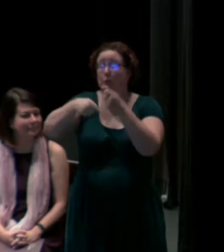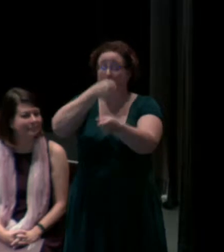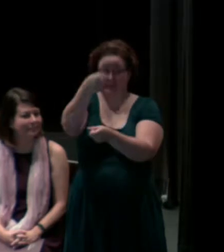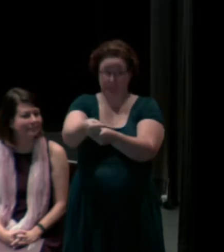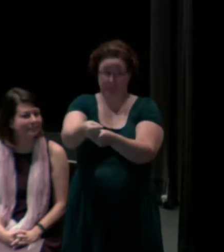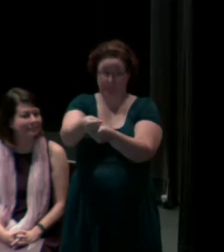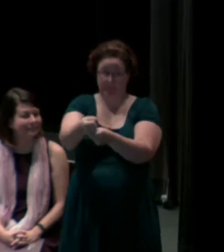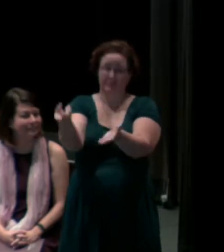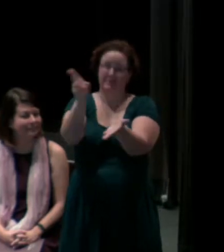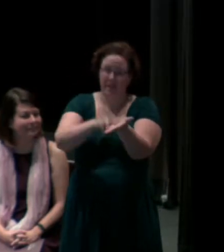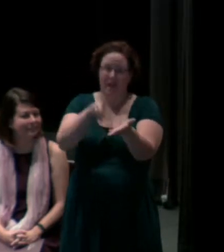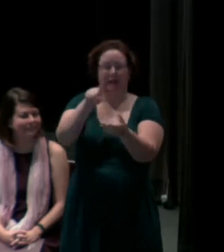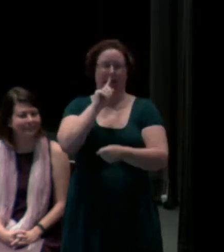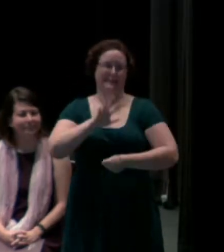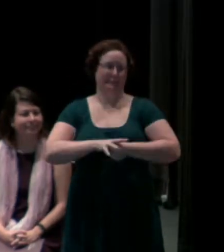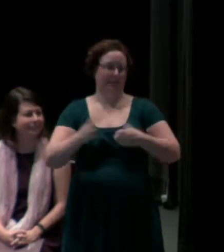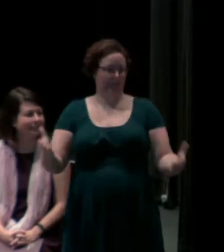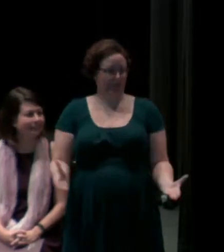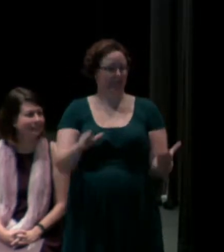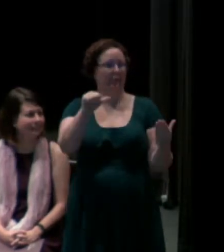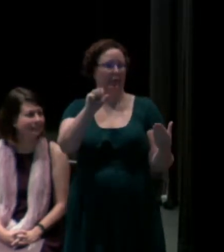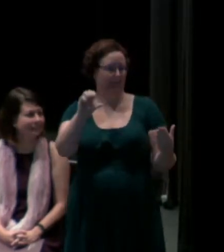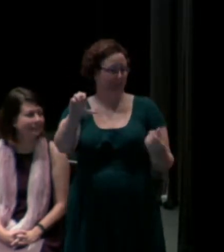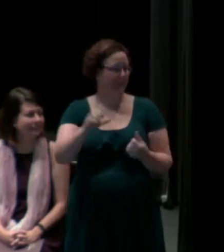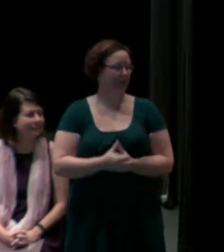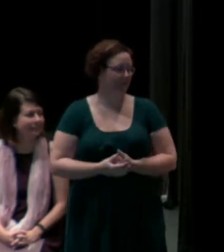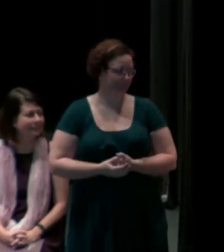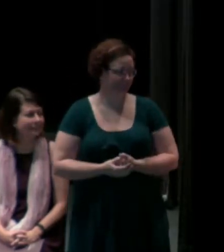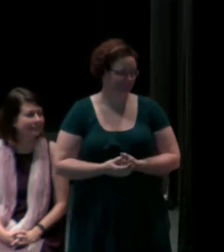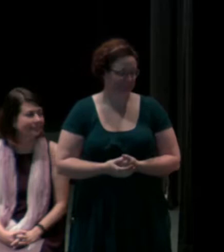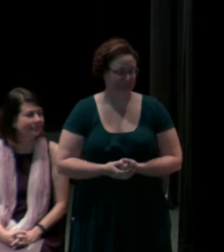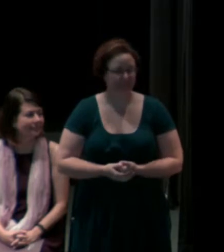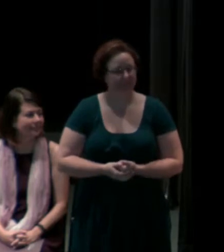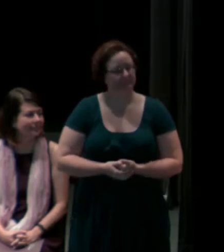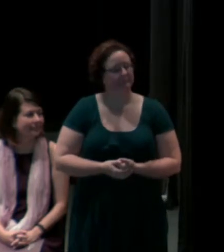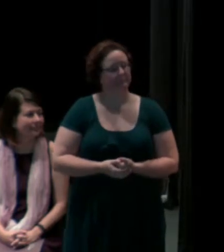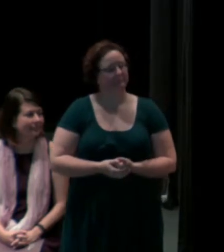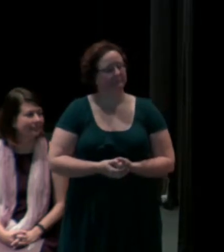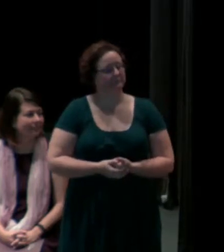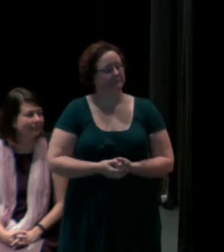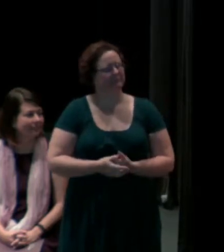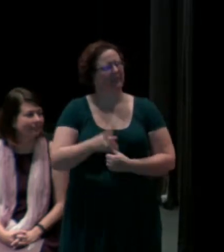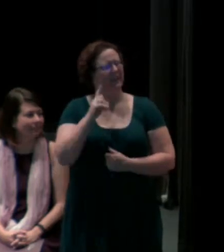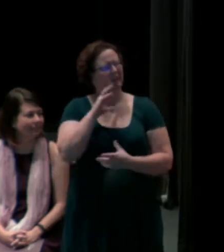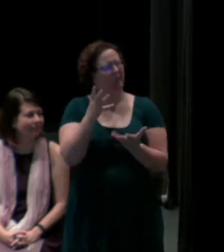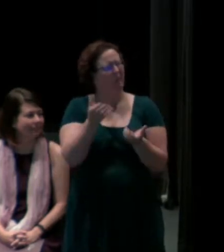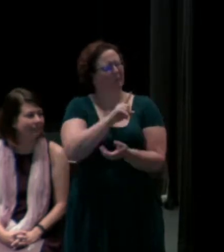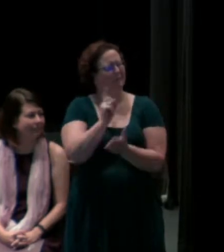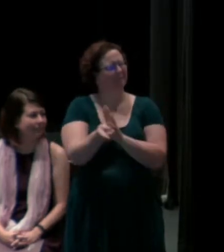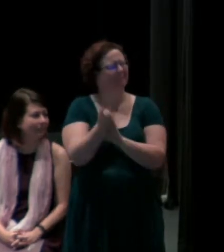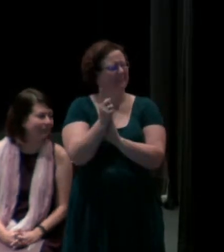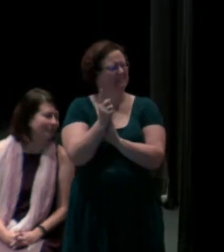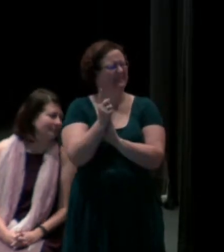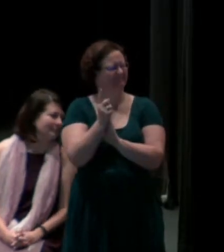years in signing the honor pledge here at Agnes Scott. I'd like you just to pause for 1